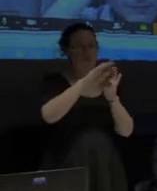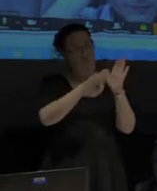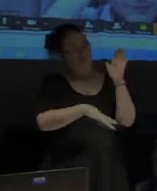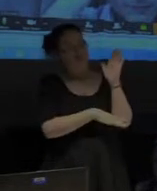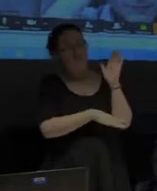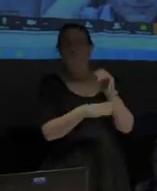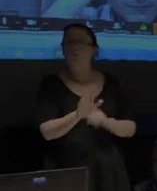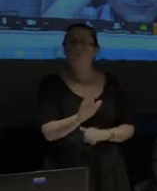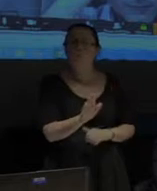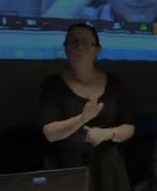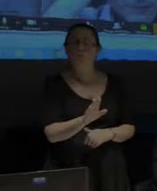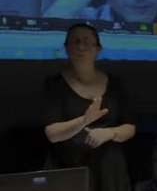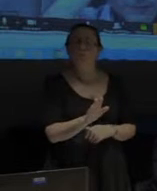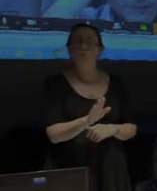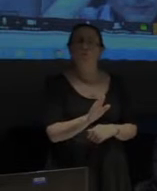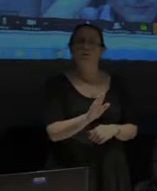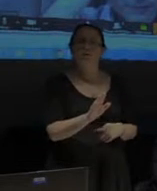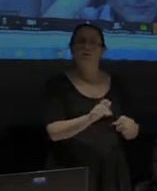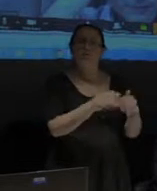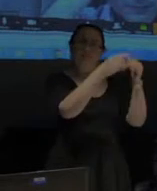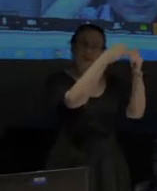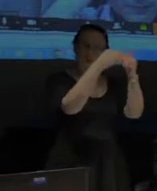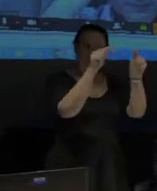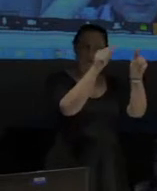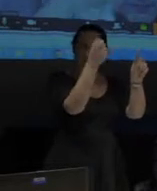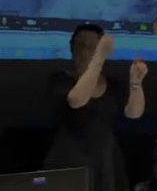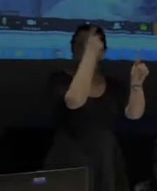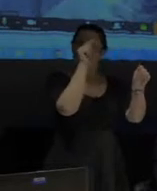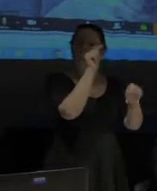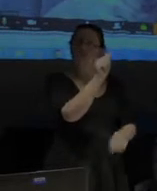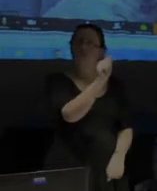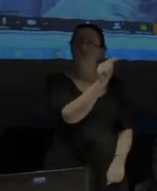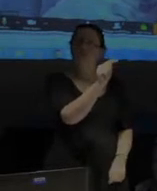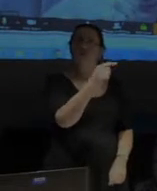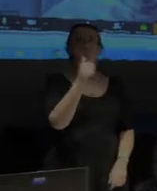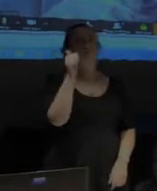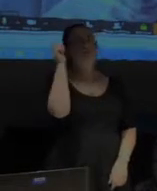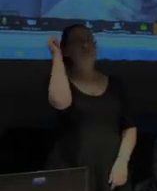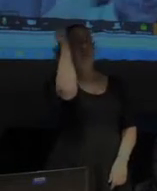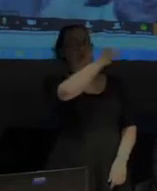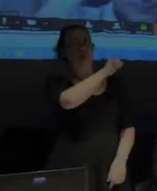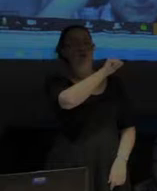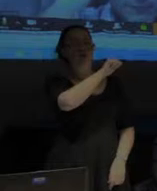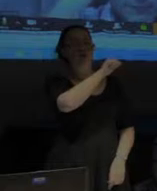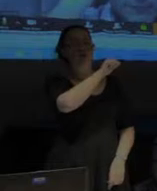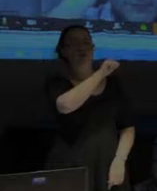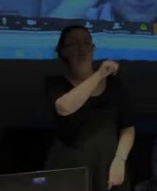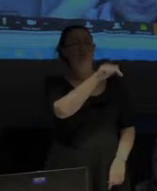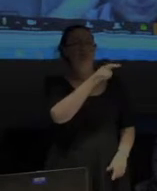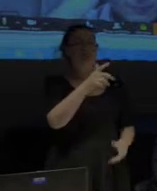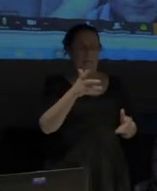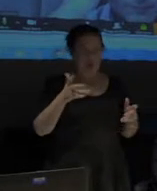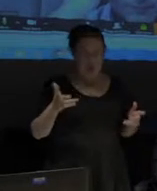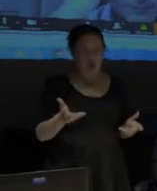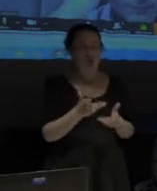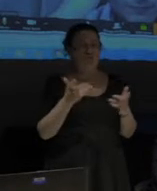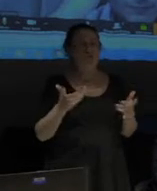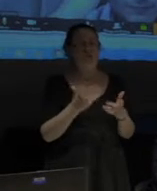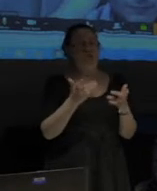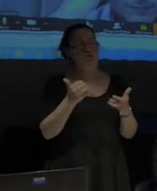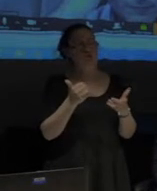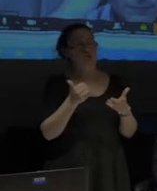realizing that to be smart, I should be demonstrating and encouraging and